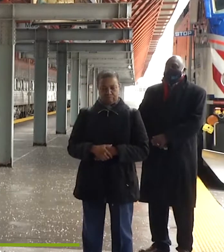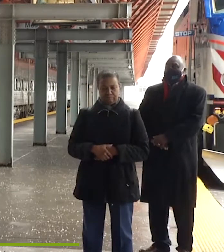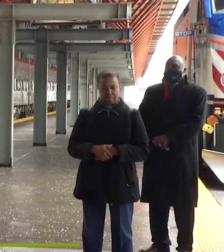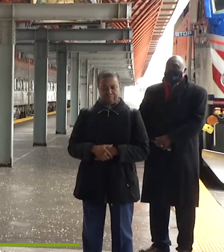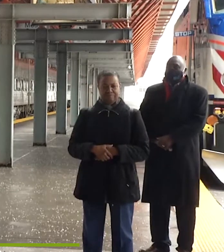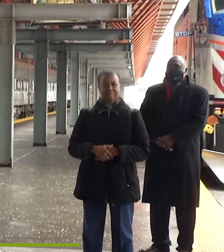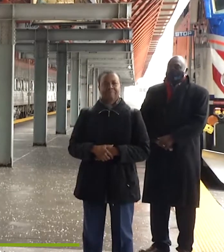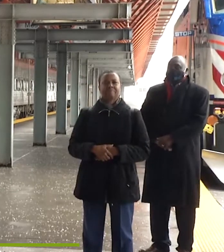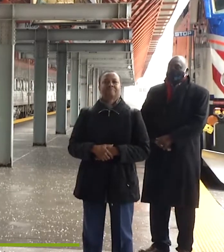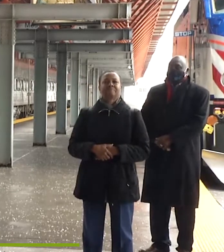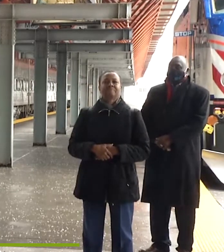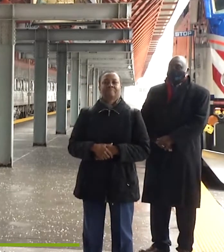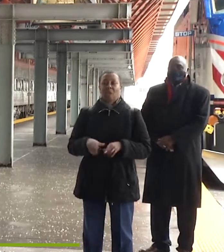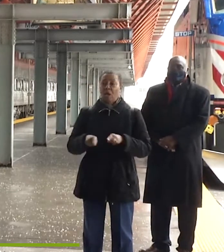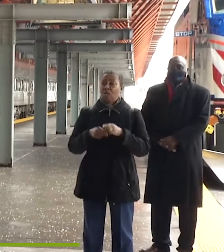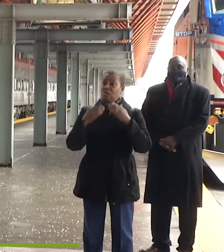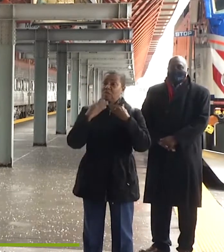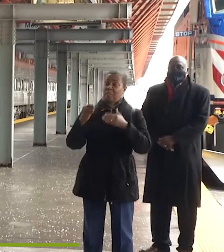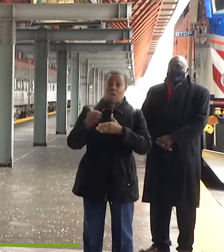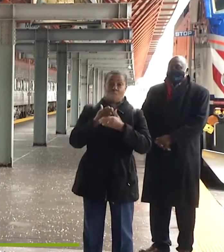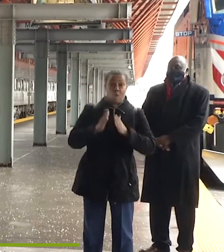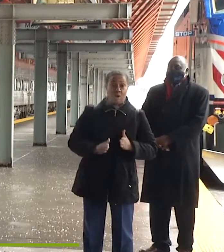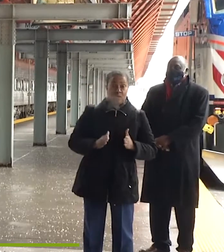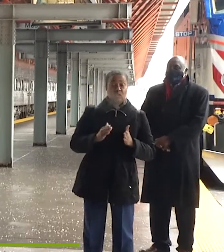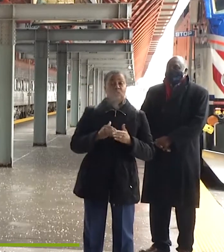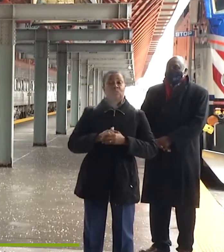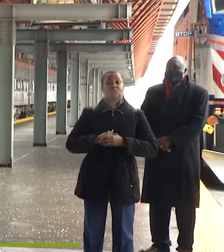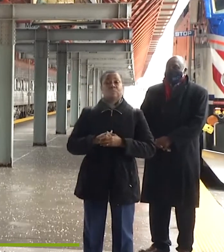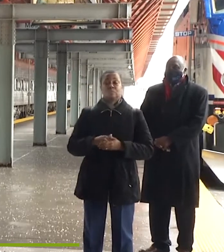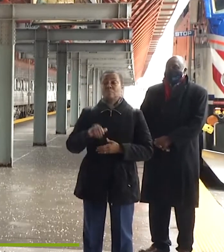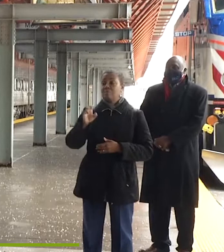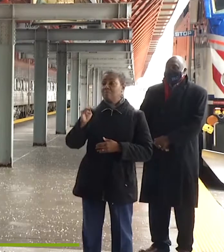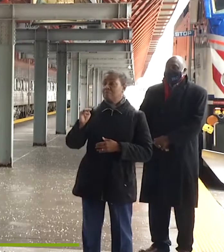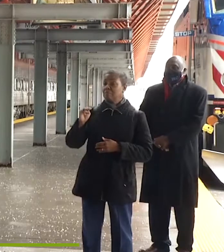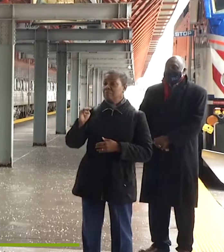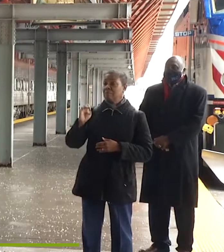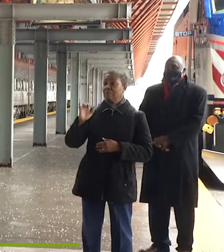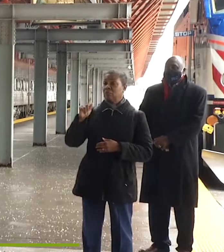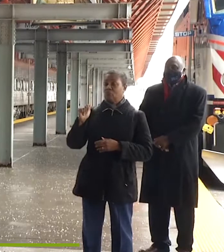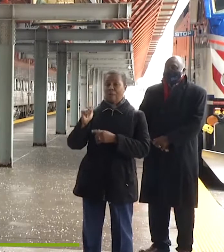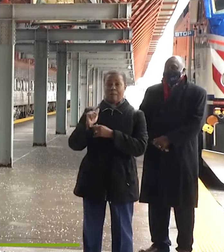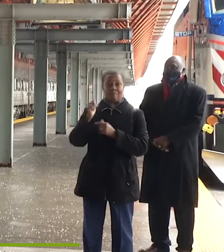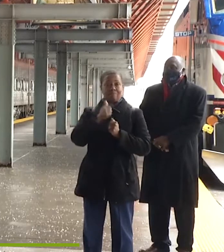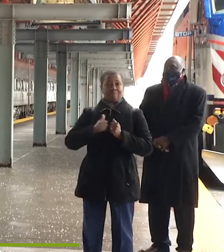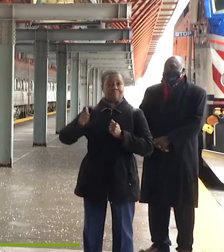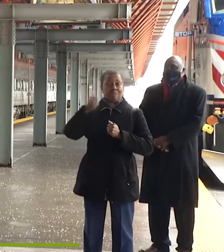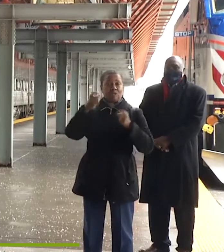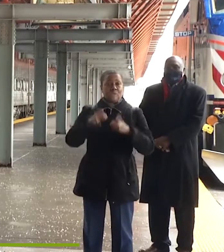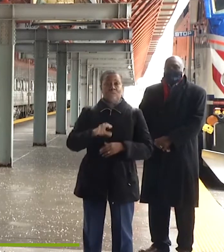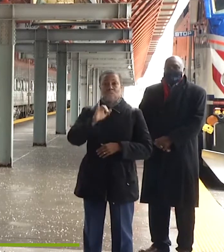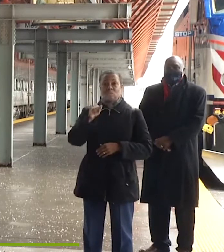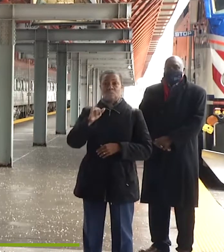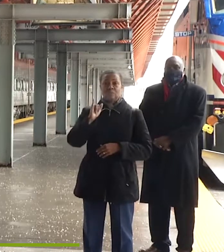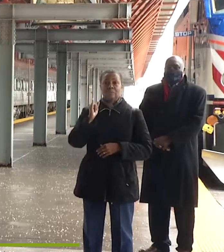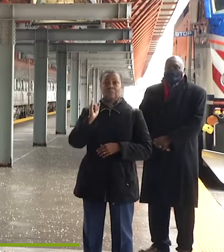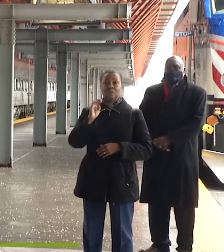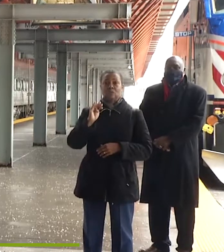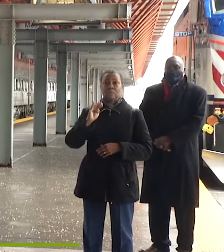I'd also like to thank our transit partners, Metra Executive Director Jim